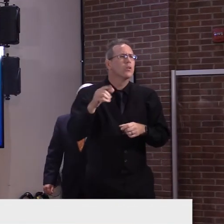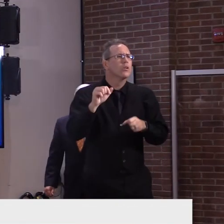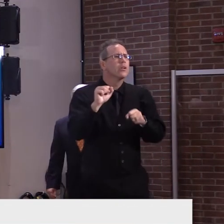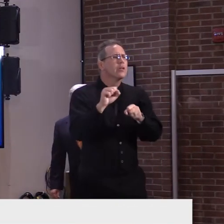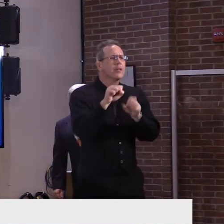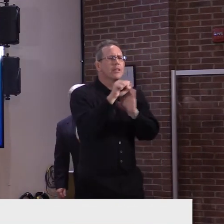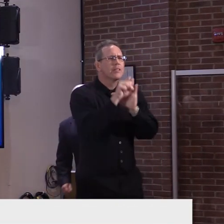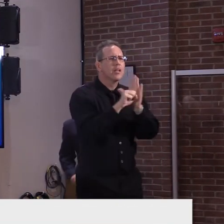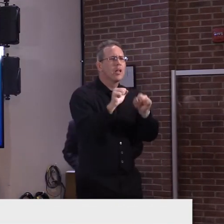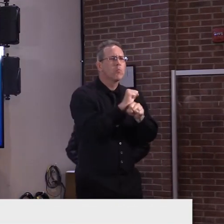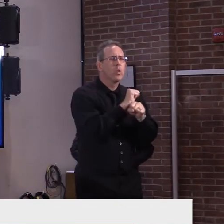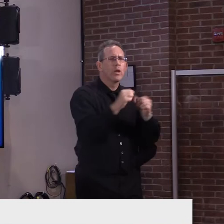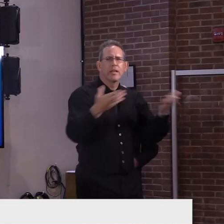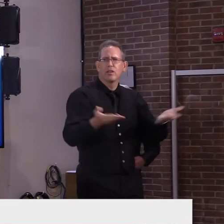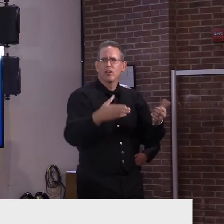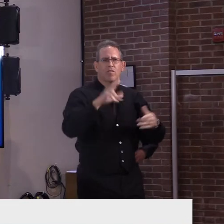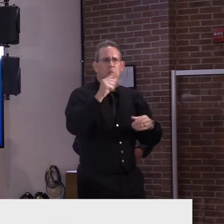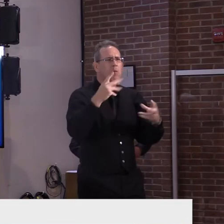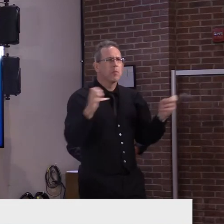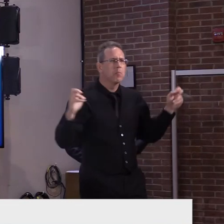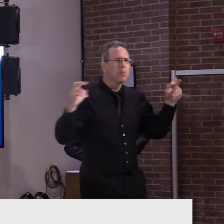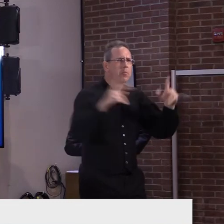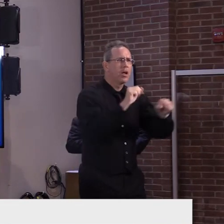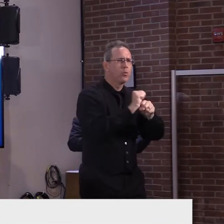offices? Secretary Young, are you on the line?